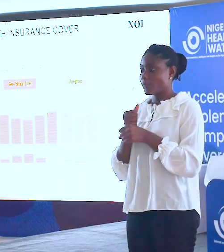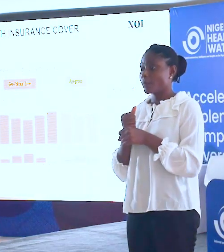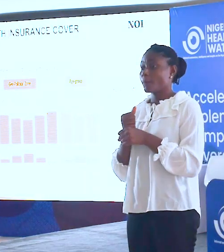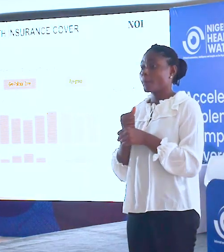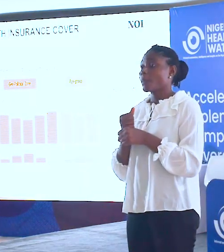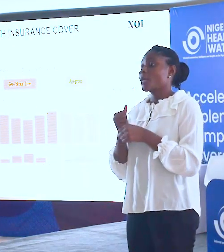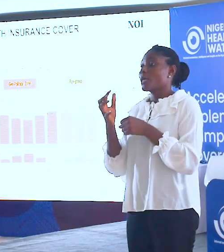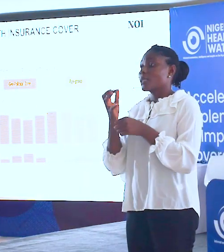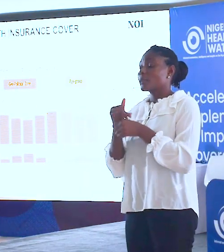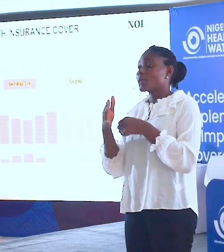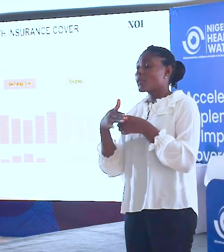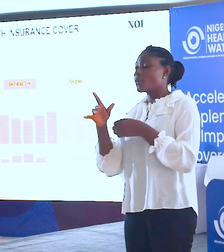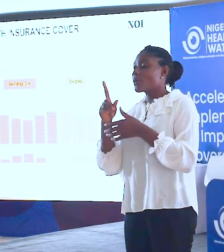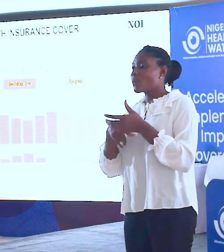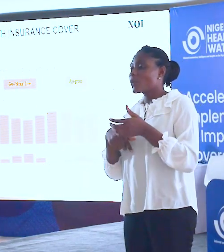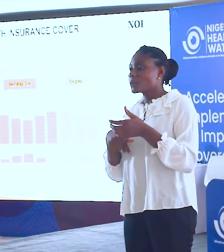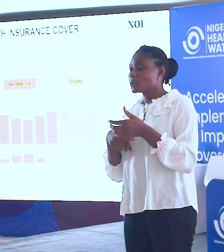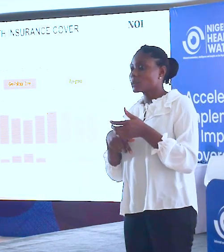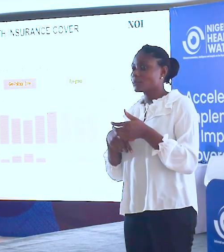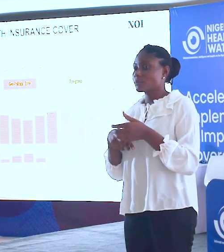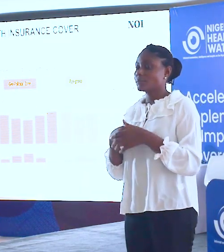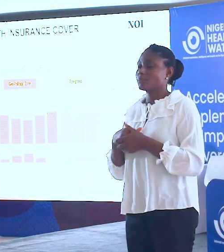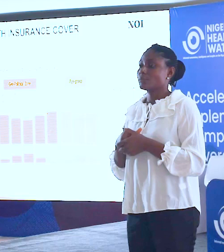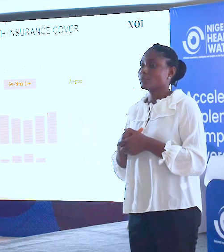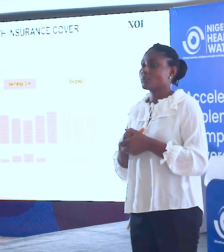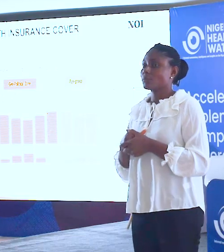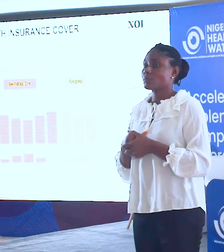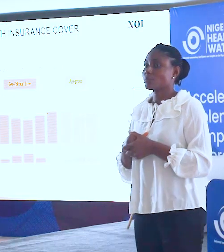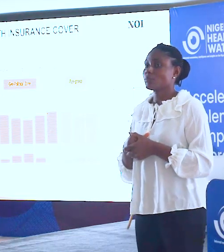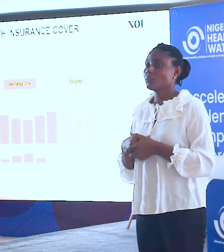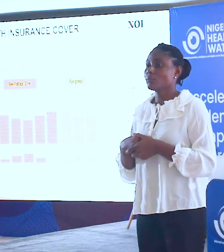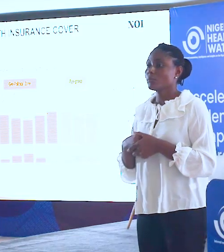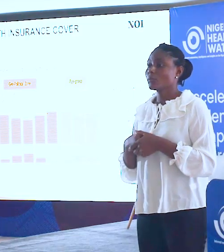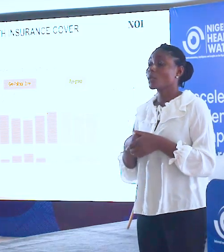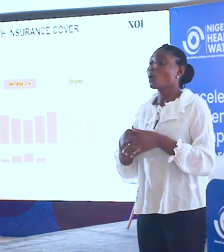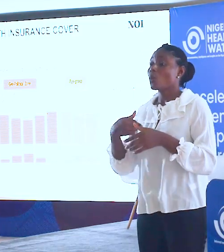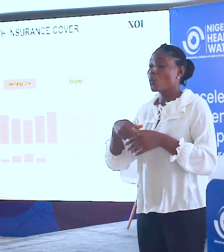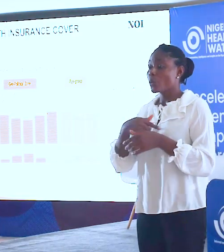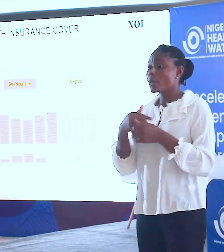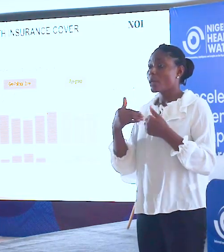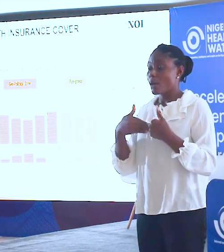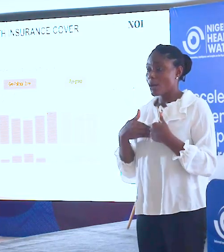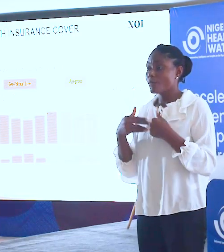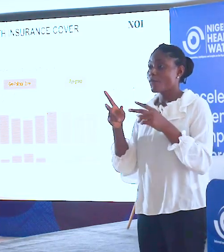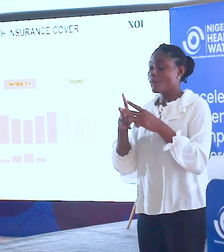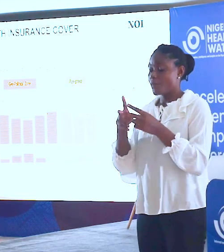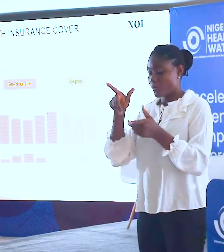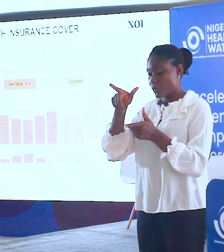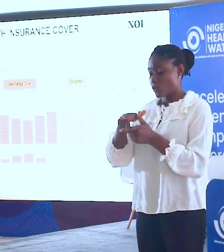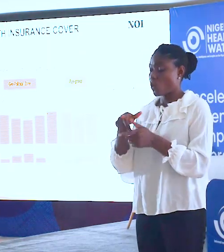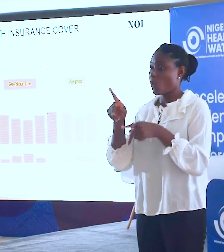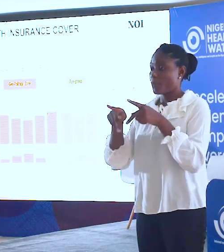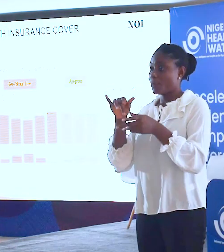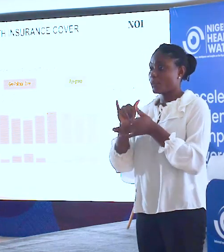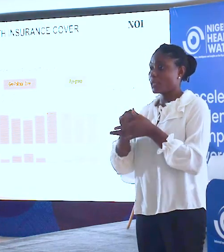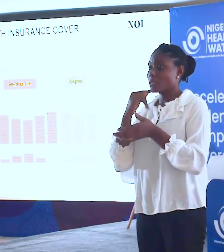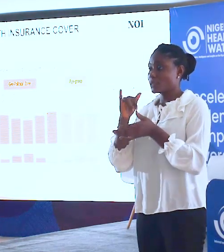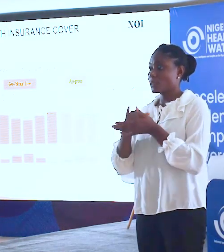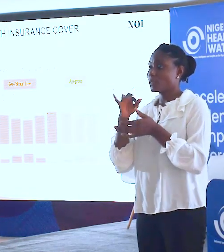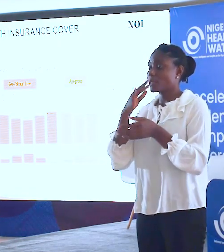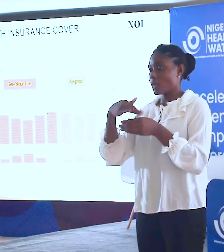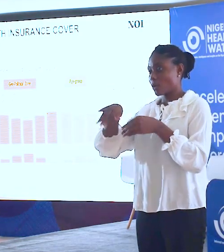key takeaway from this point, before I go to the final two slides that I have, is we do have a very low proportion of people that say they are